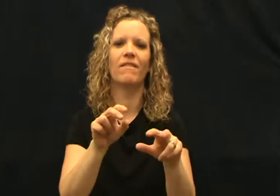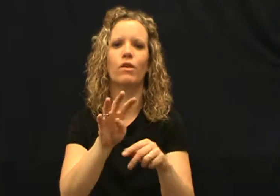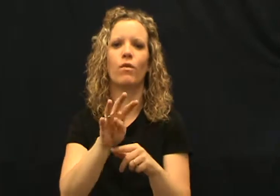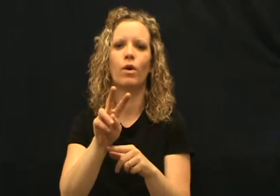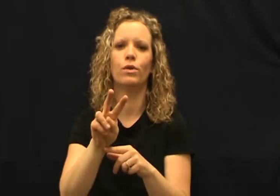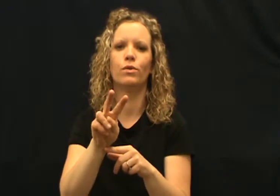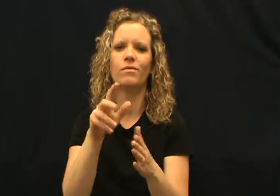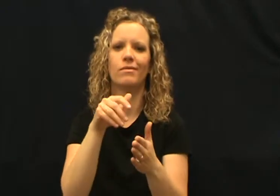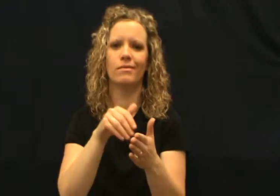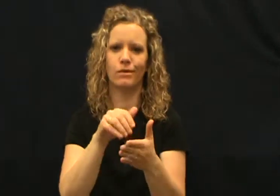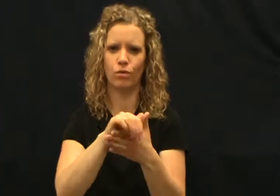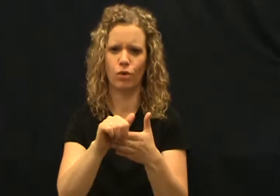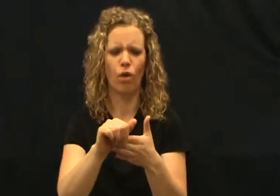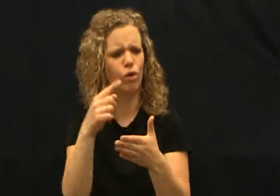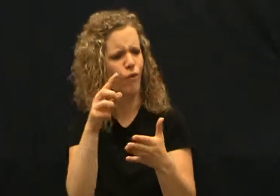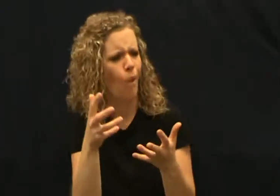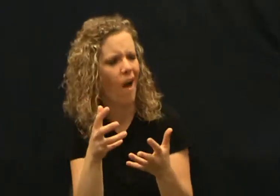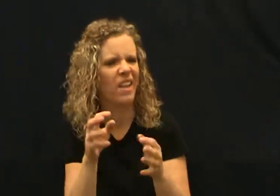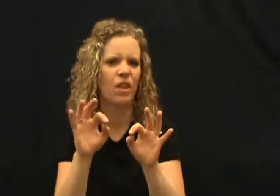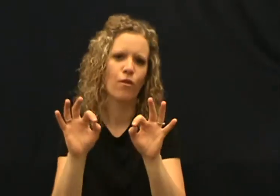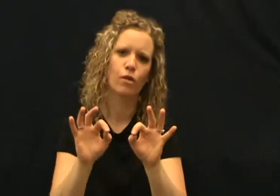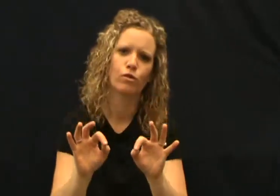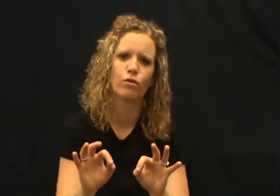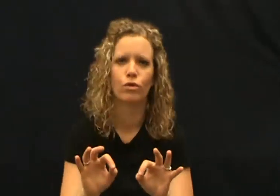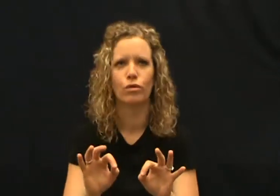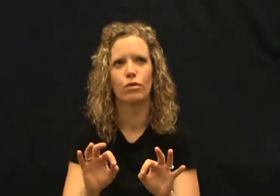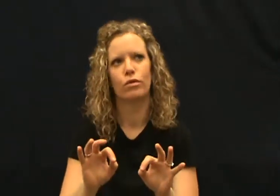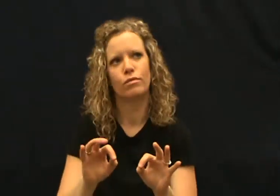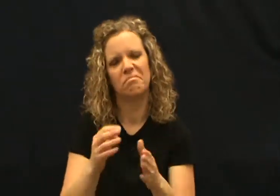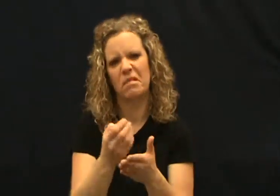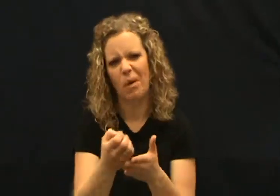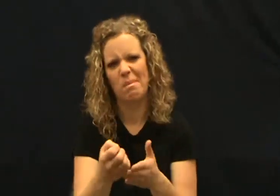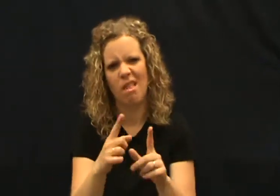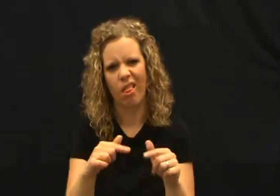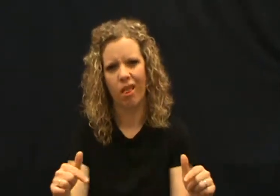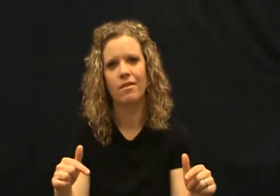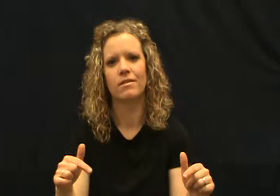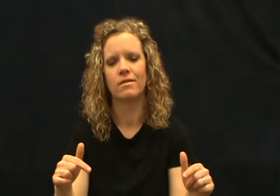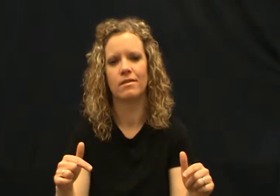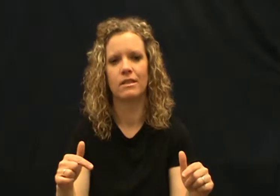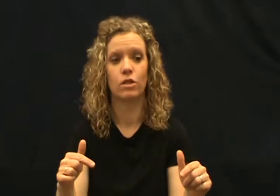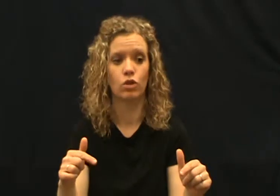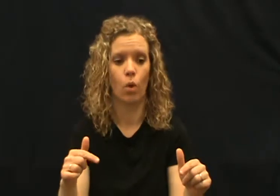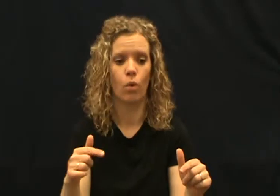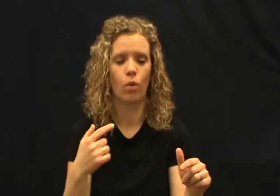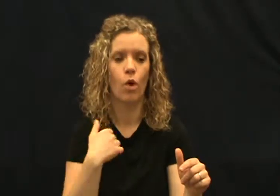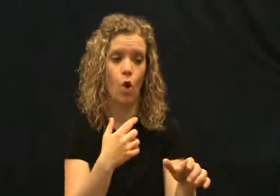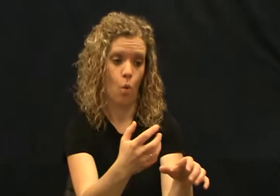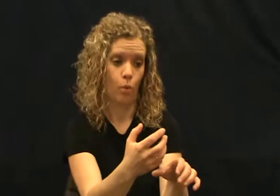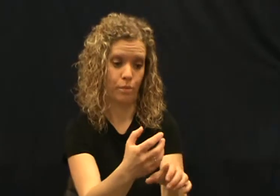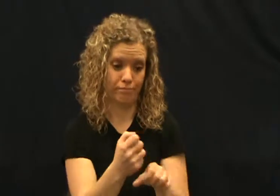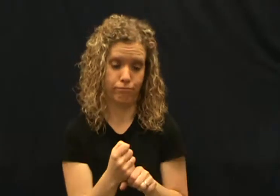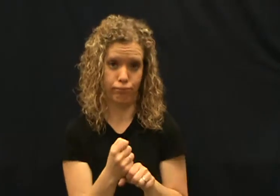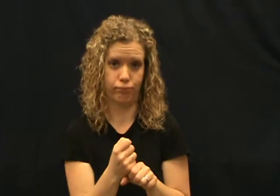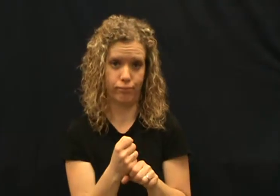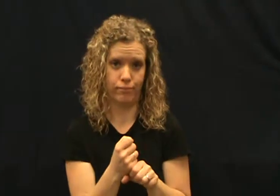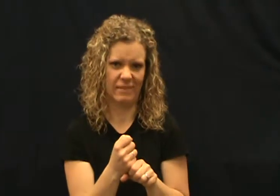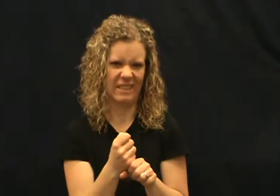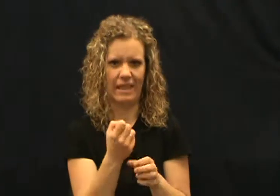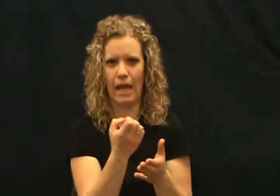furniture and other equipment for our business. What we get is we get the asset. We receive the asset in the furniture and the